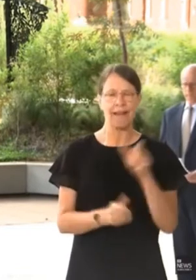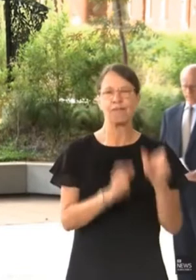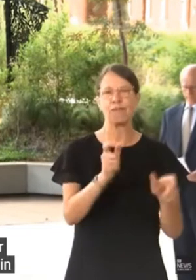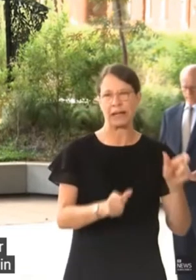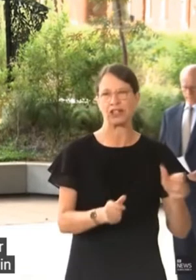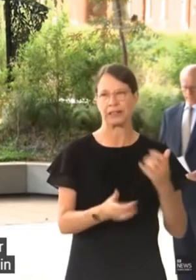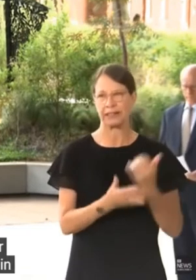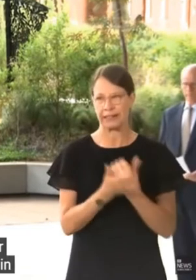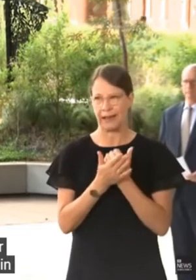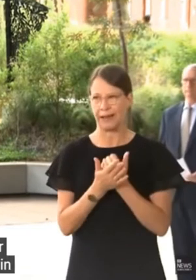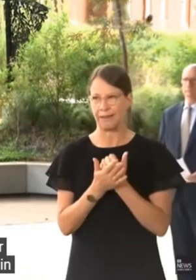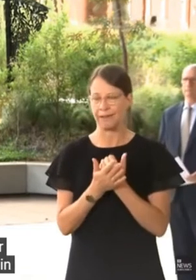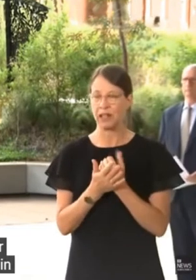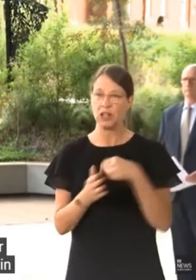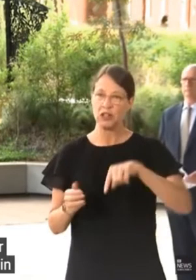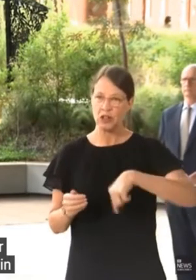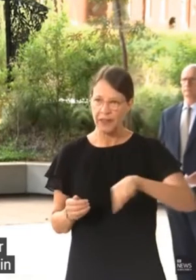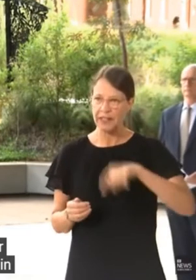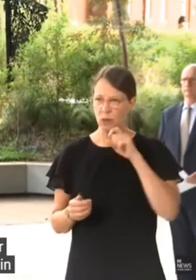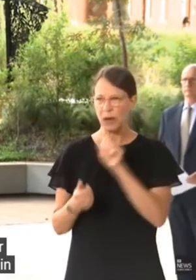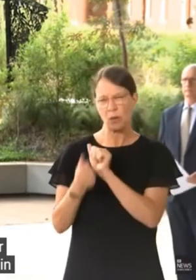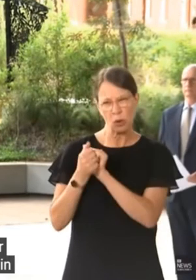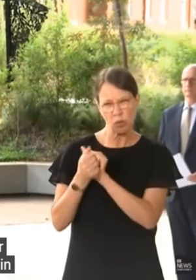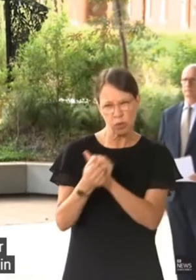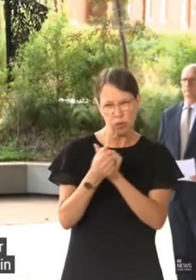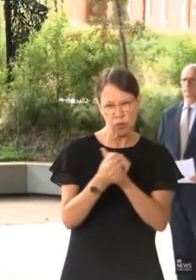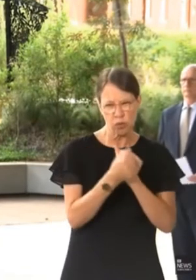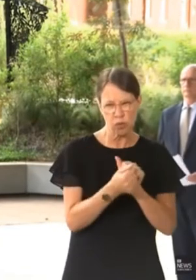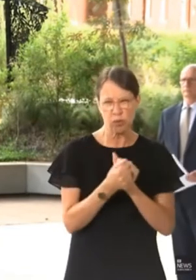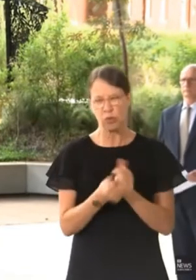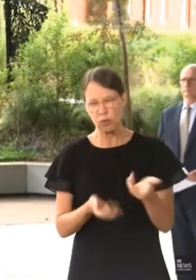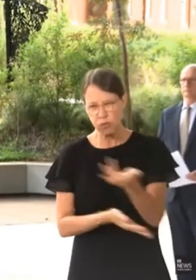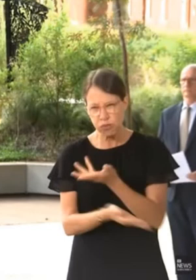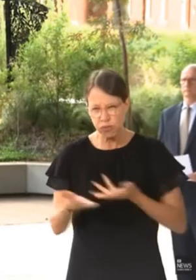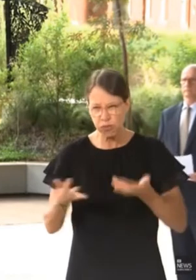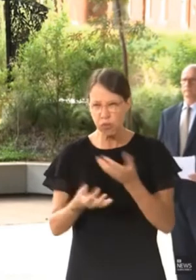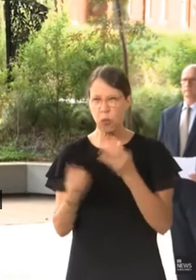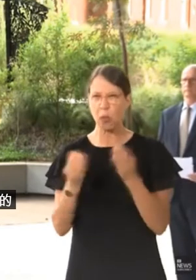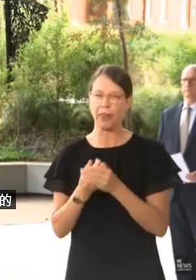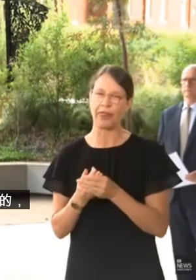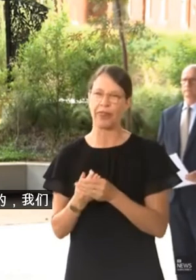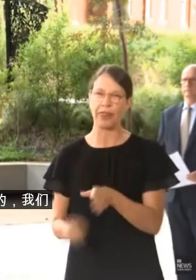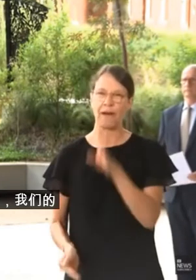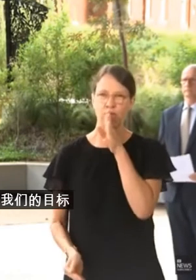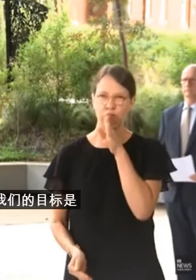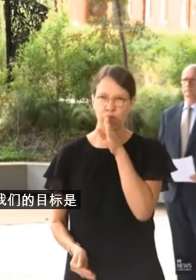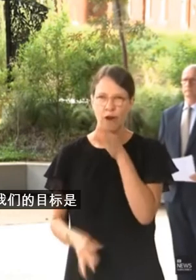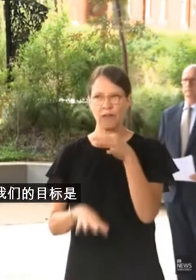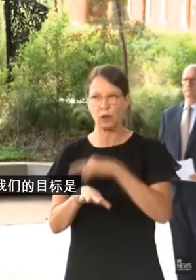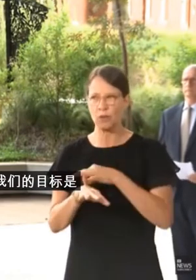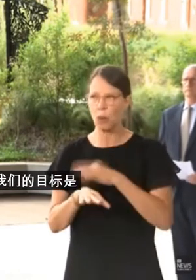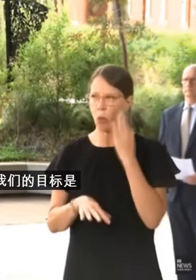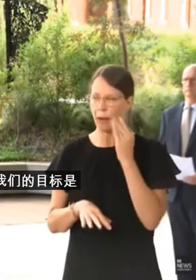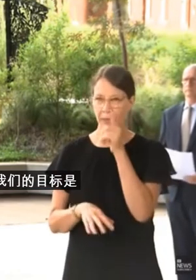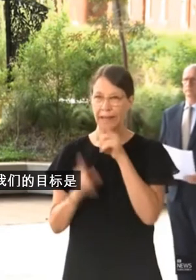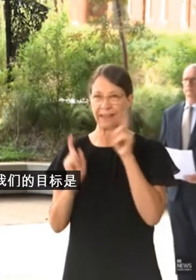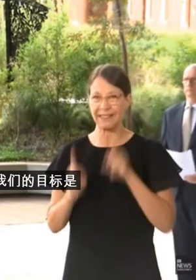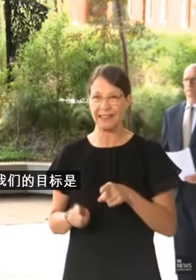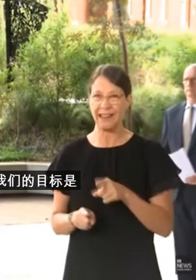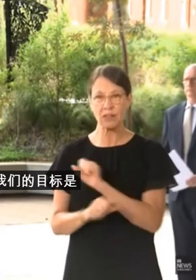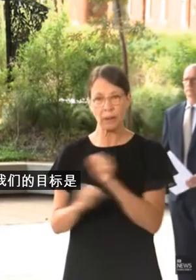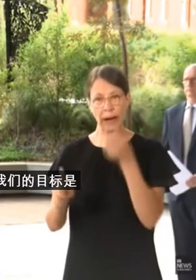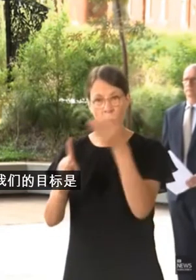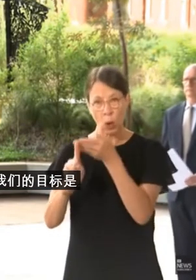hospital colleagues in respect of the resumption of non-urgent elective surgery. As we said, we were aiming for mid-February.